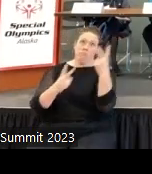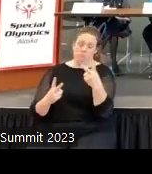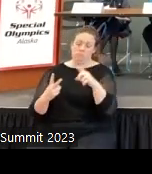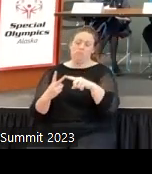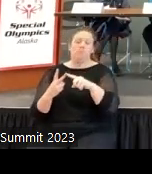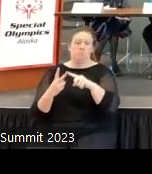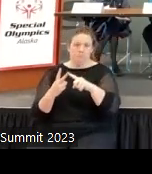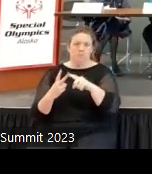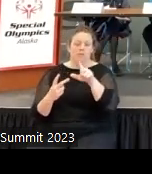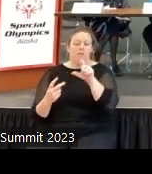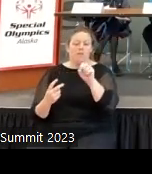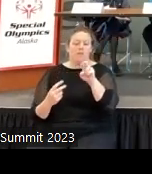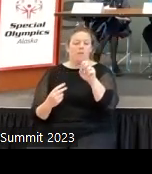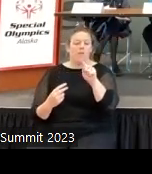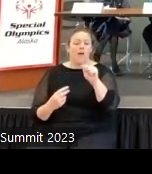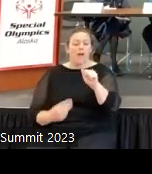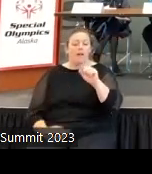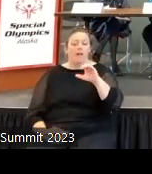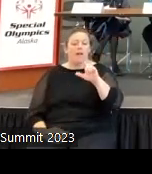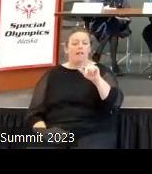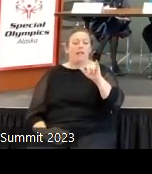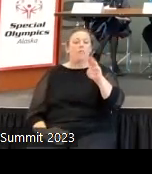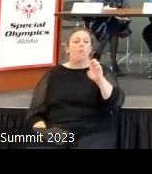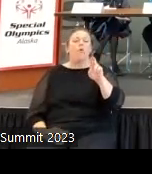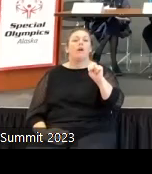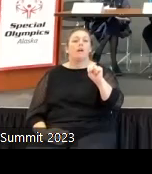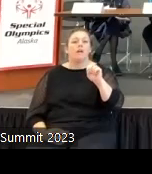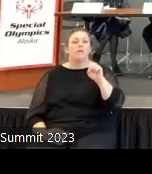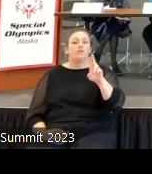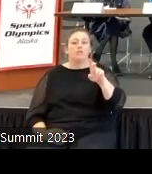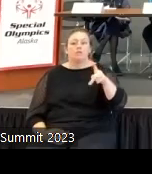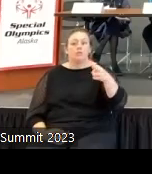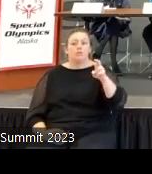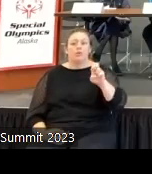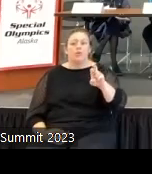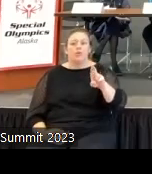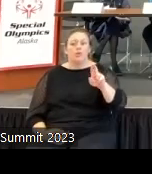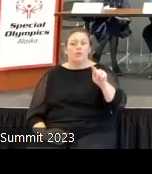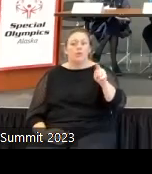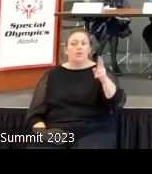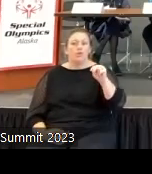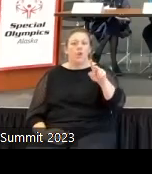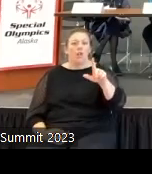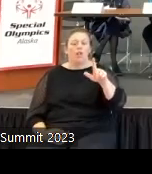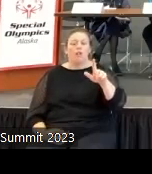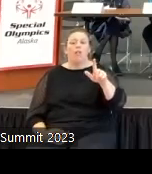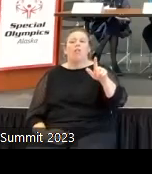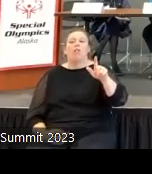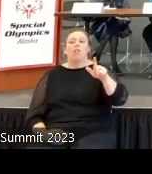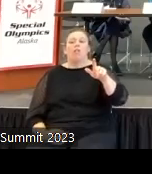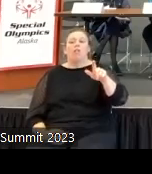the Loretta Claiborne Supernal Foundation for the betterment of Special Olympics in